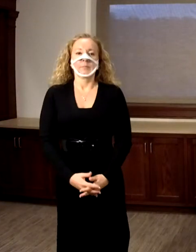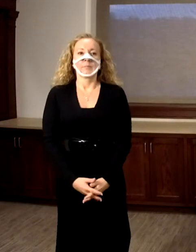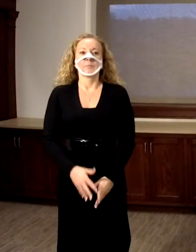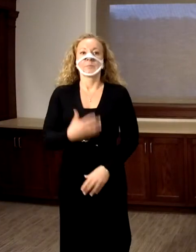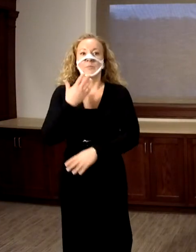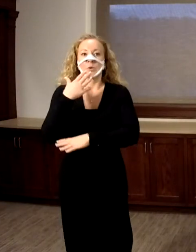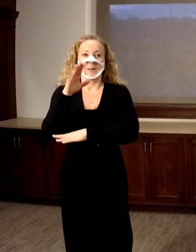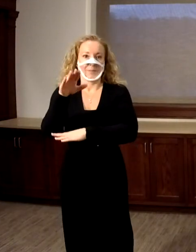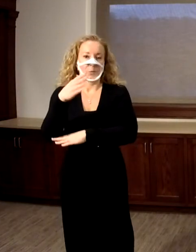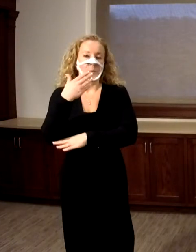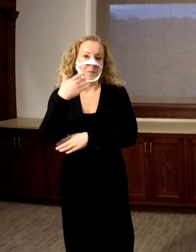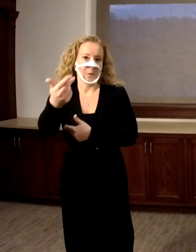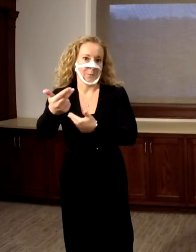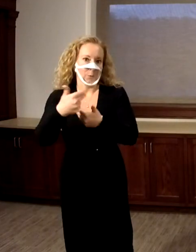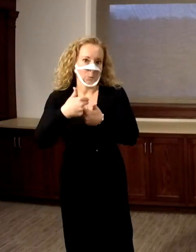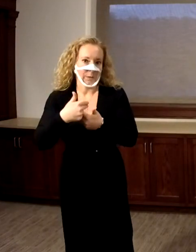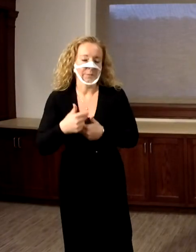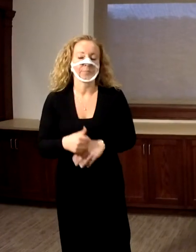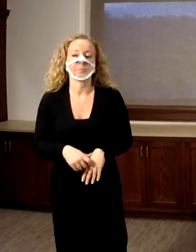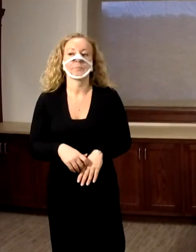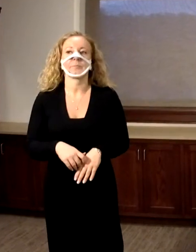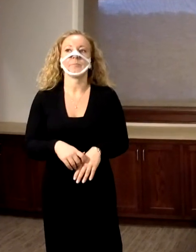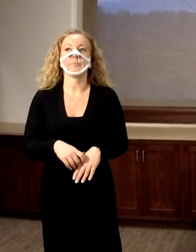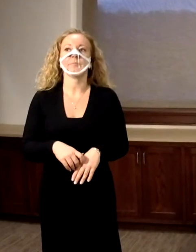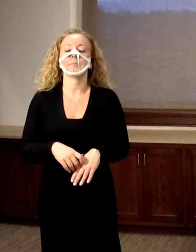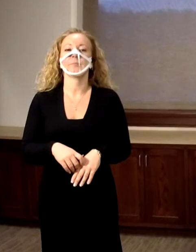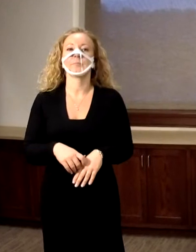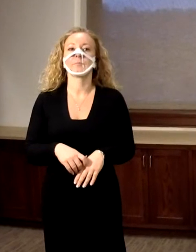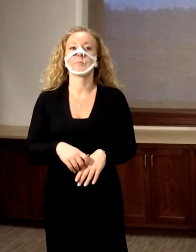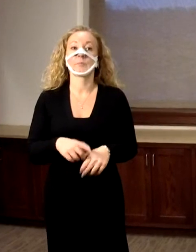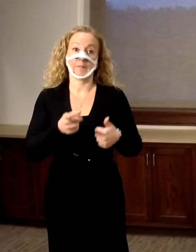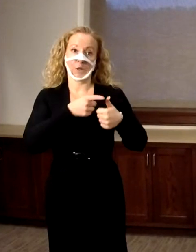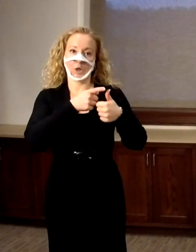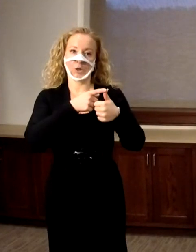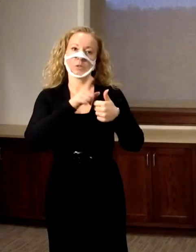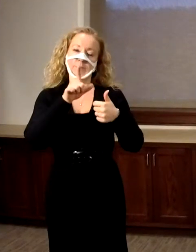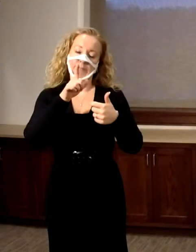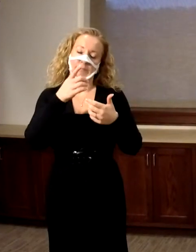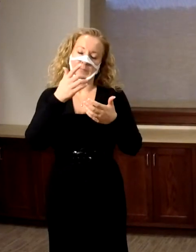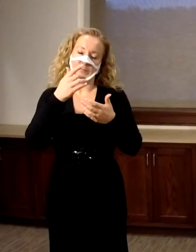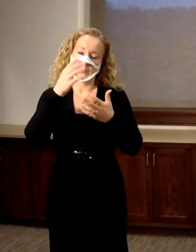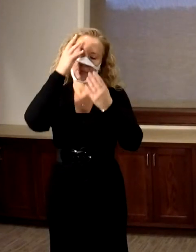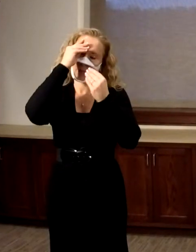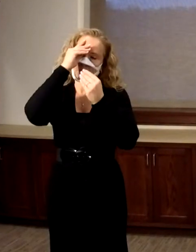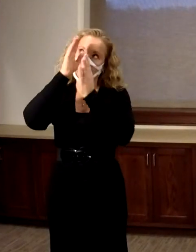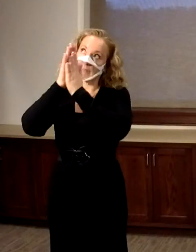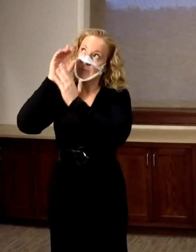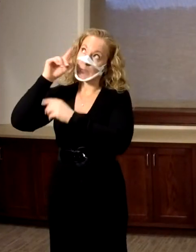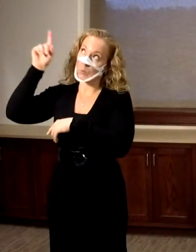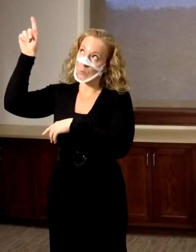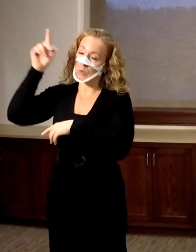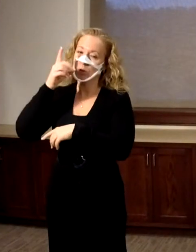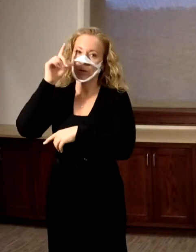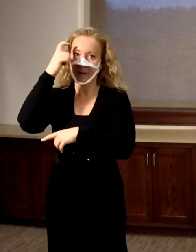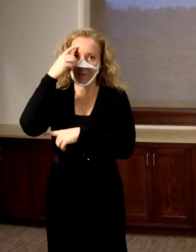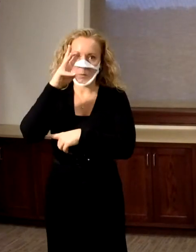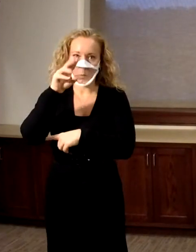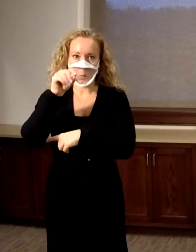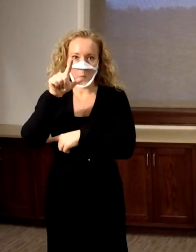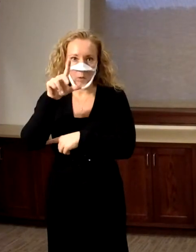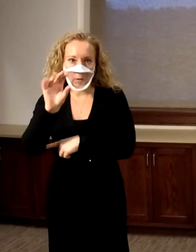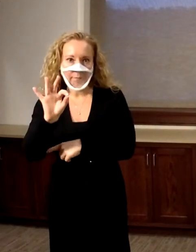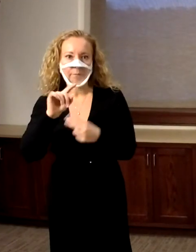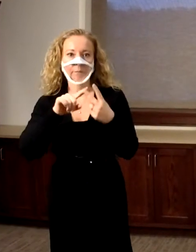Good afternoon, and thank you for joining us today. First, my thoughts are with Governor Wolf, Francis, and the governor's